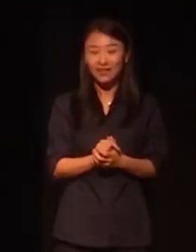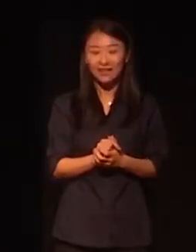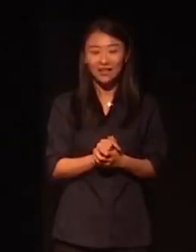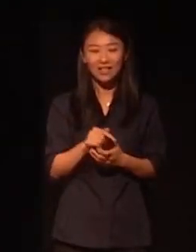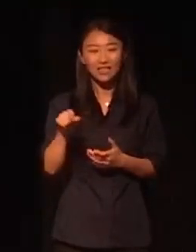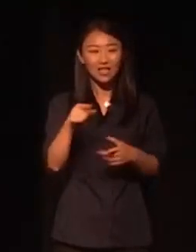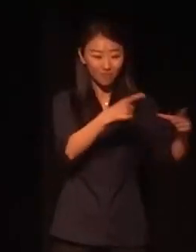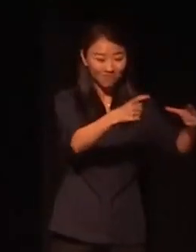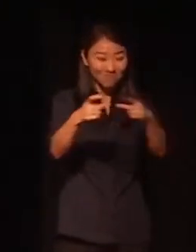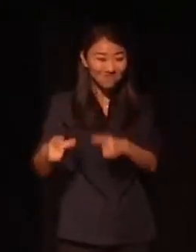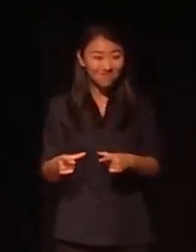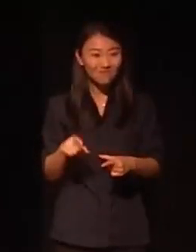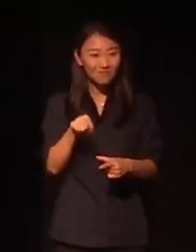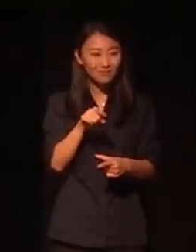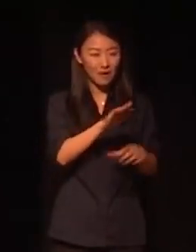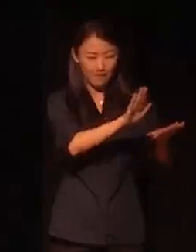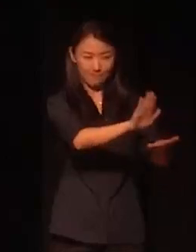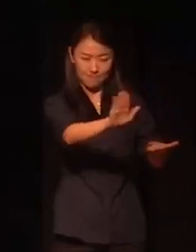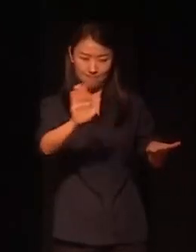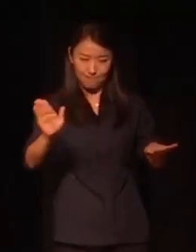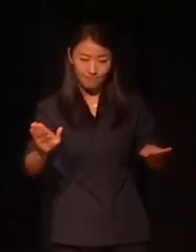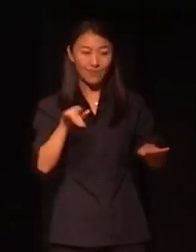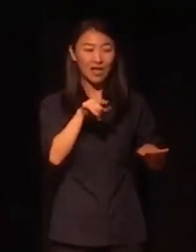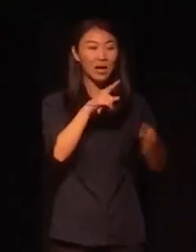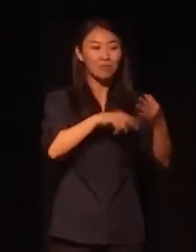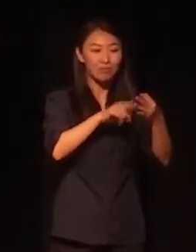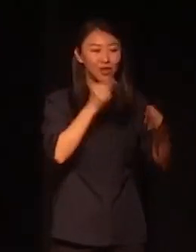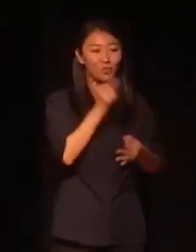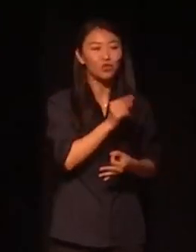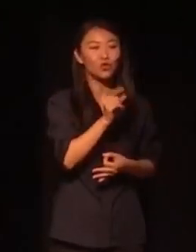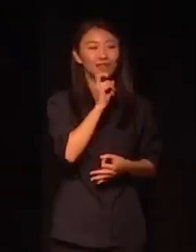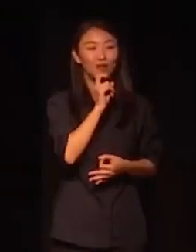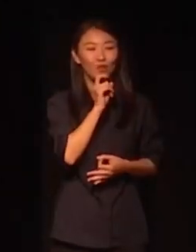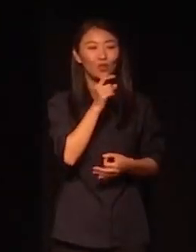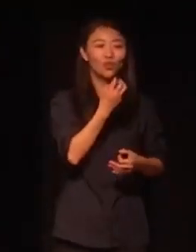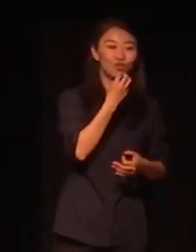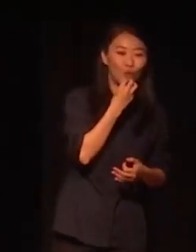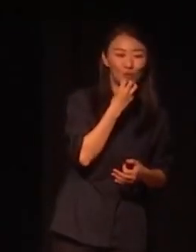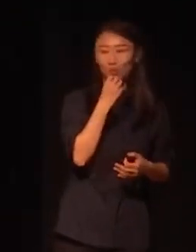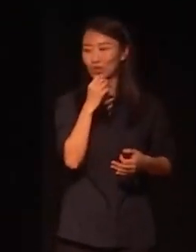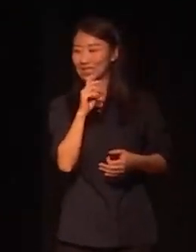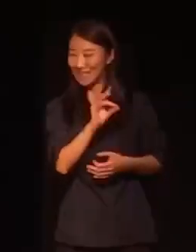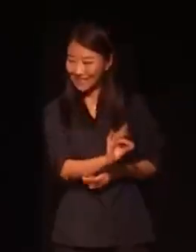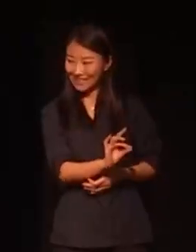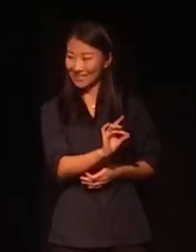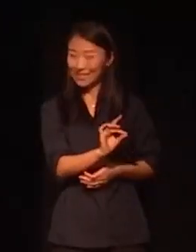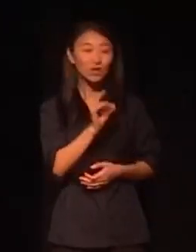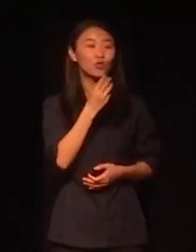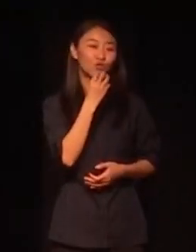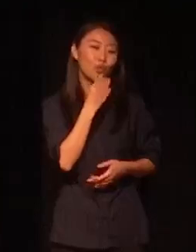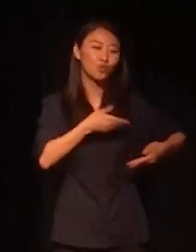rivers as part of the name of a dish. Say we've got Dongjiang Cai, meaning Dongjiang